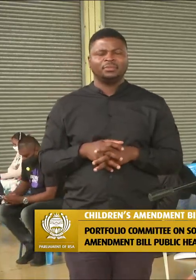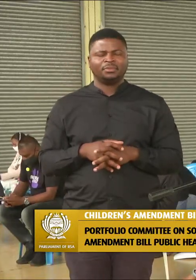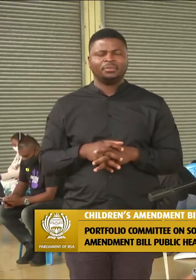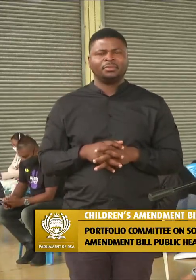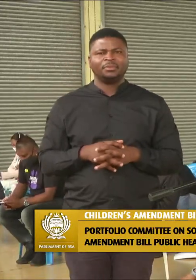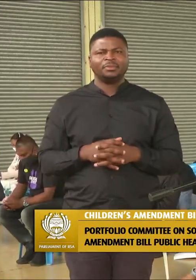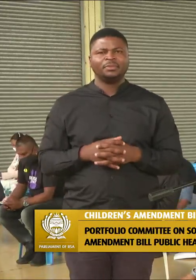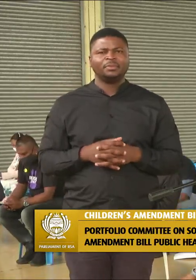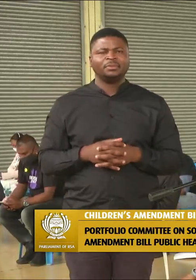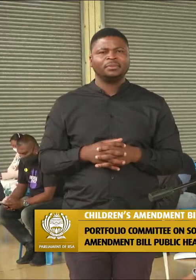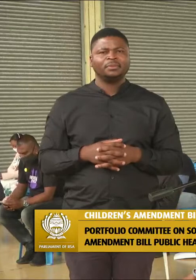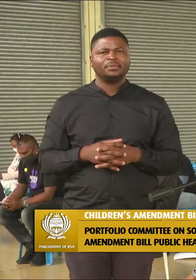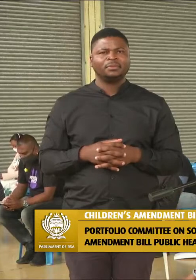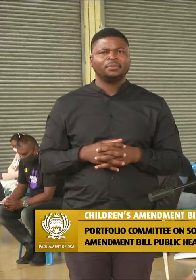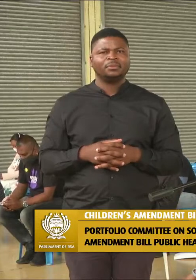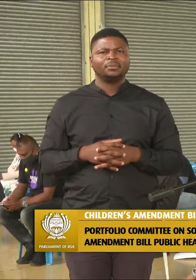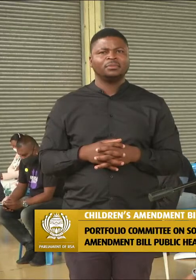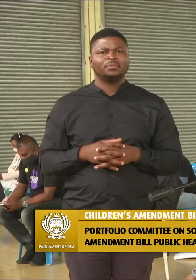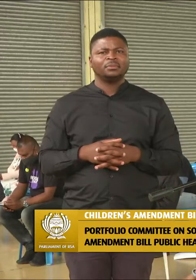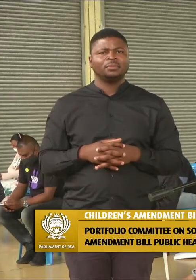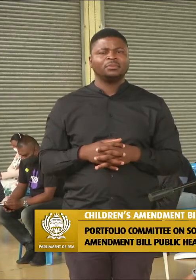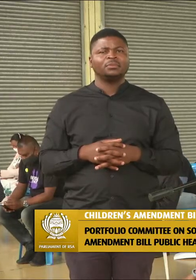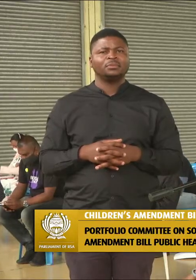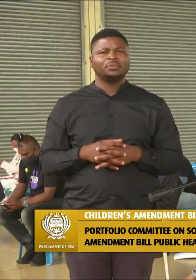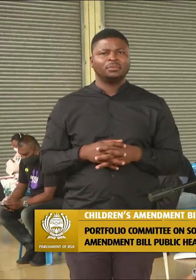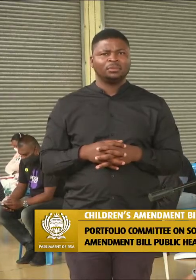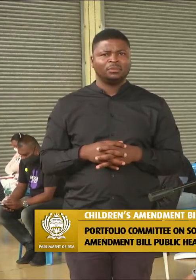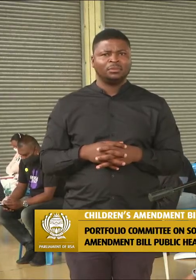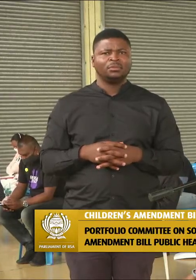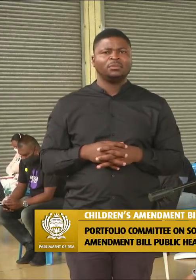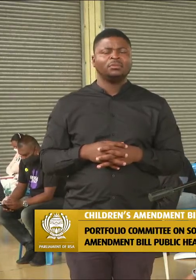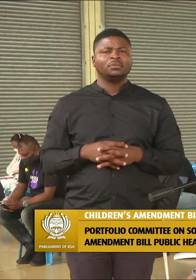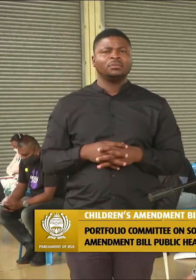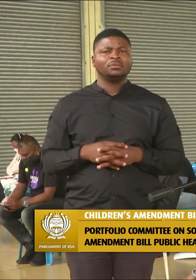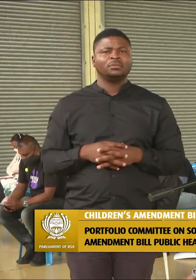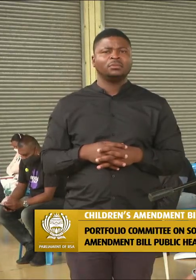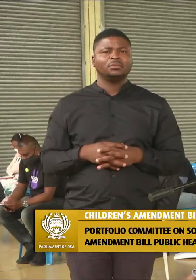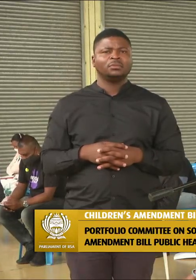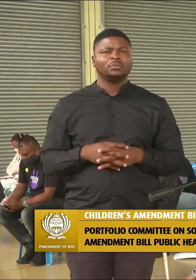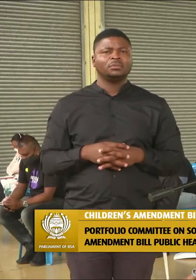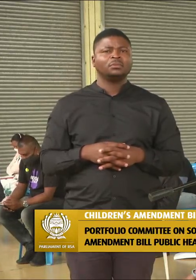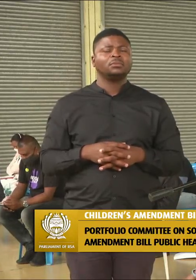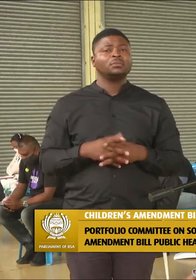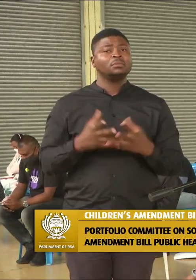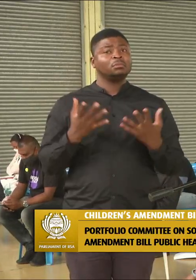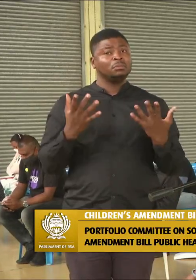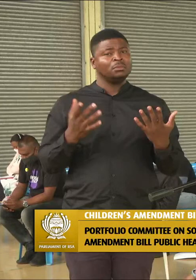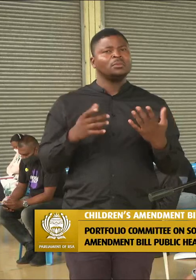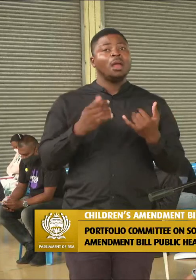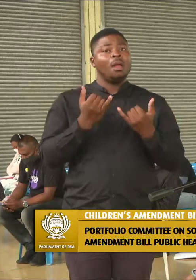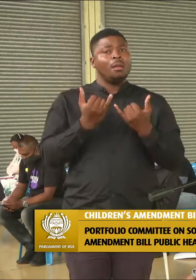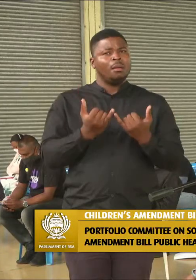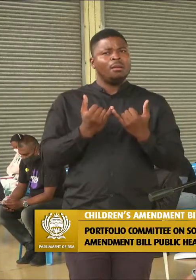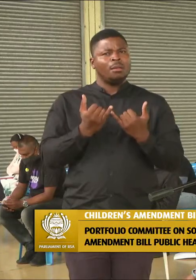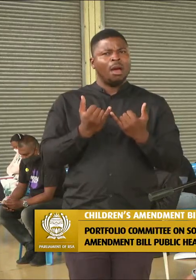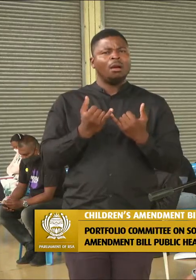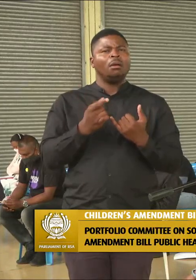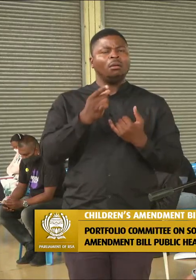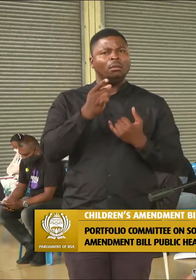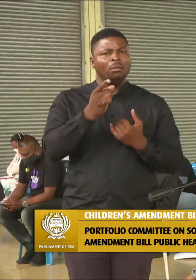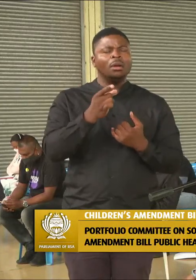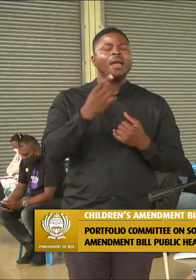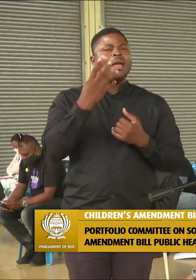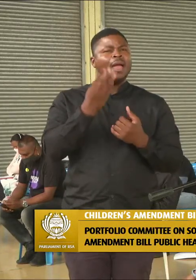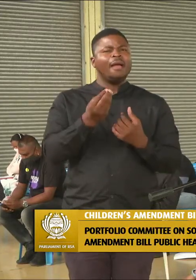ezisemahome, ziningi ingane ezikuma foster care ngenxa yalomthetho sivivinyo. As we speak, there are